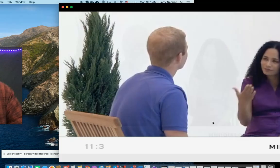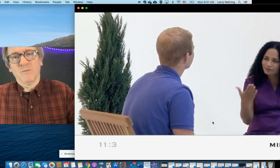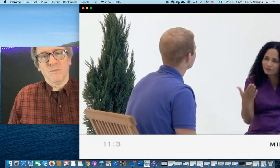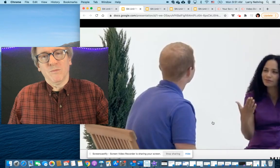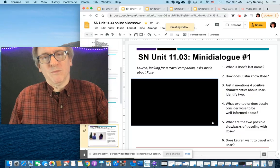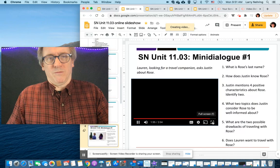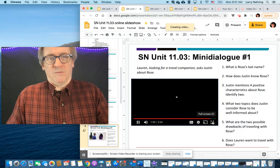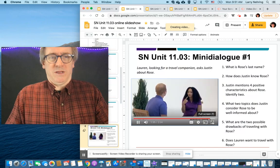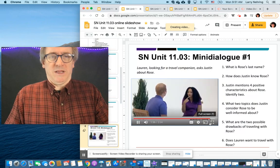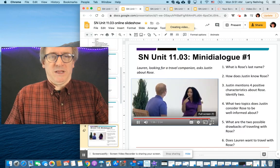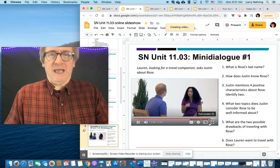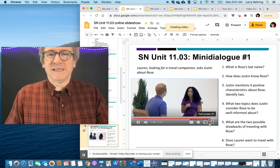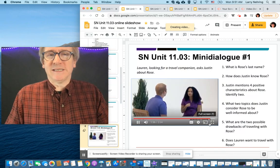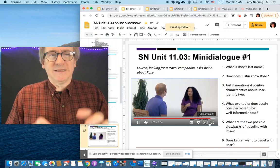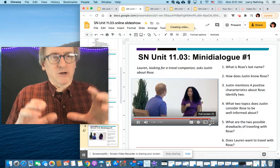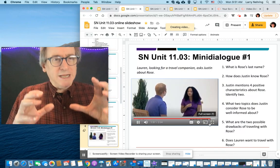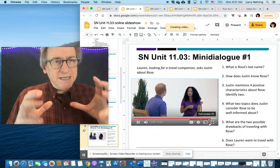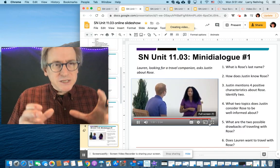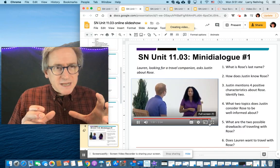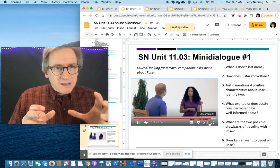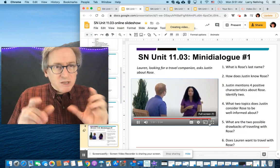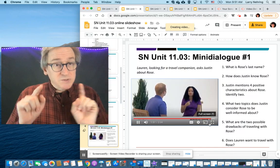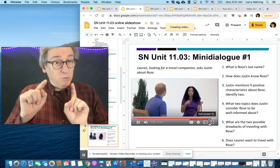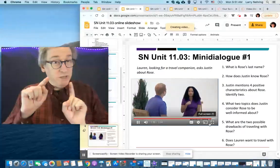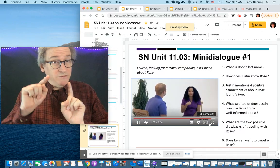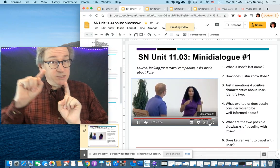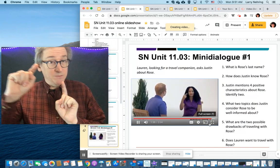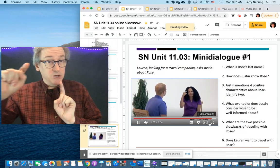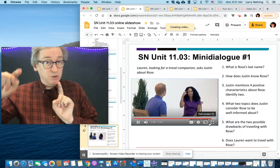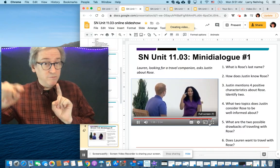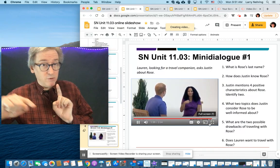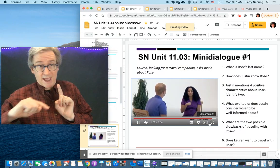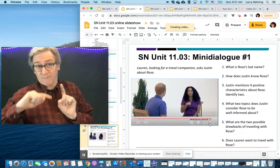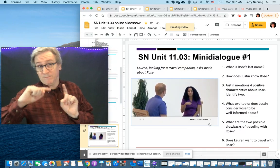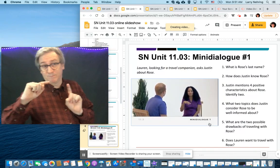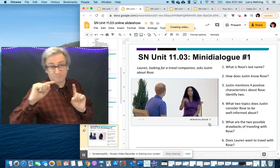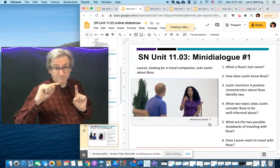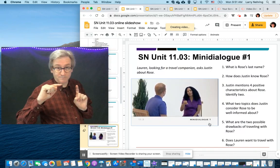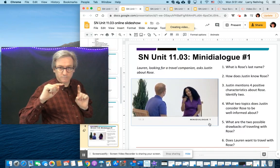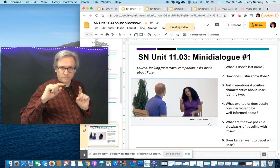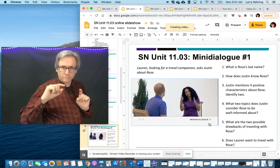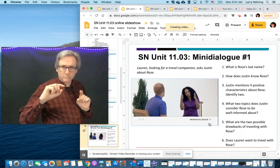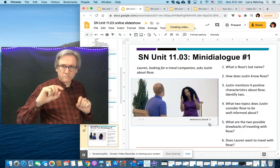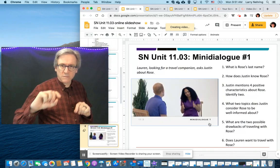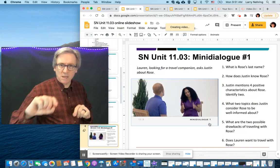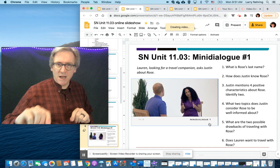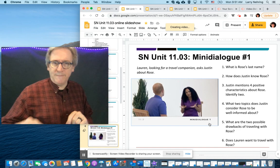just, it's there. Each of the dialogues will give you some new vocab.